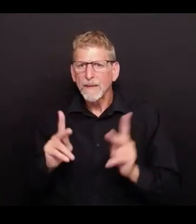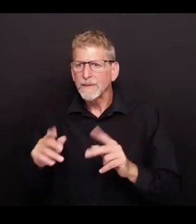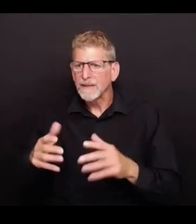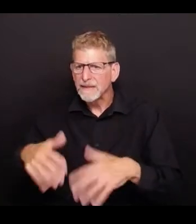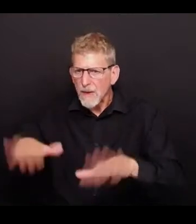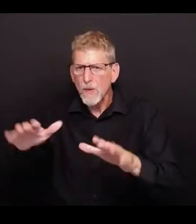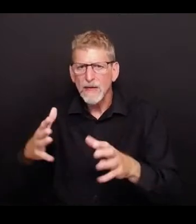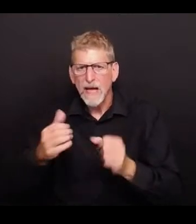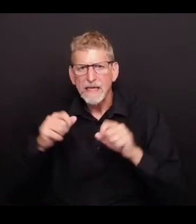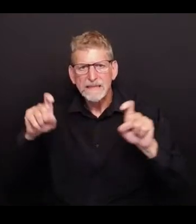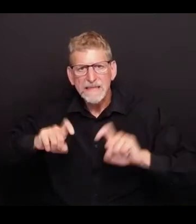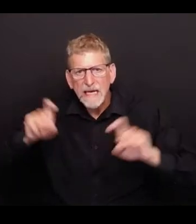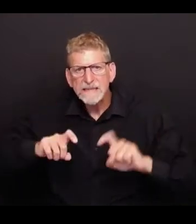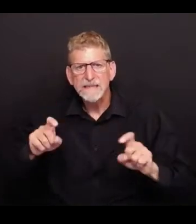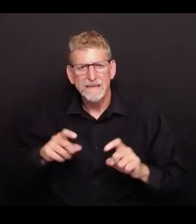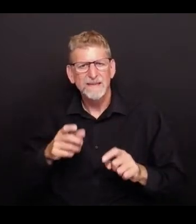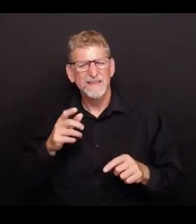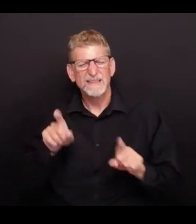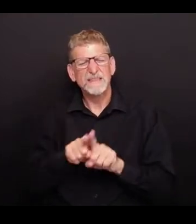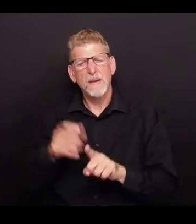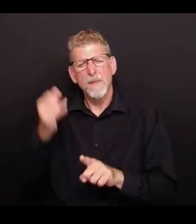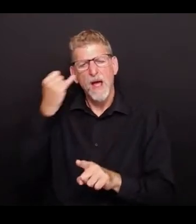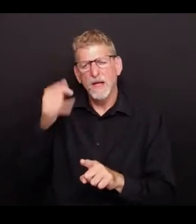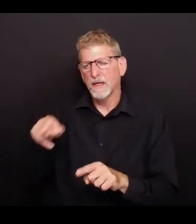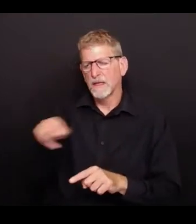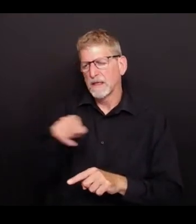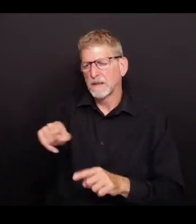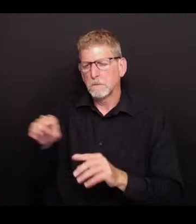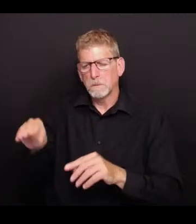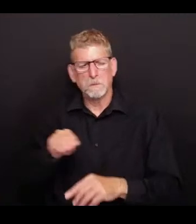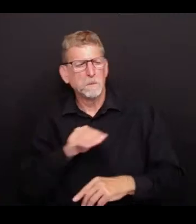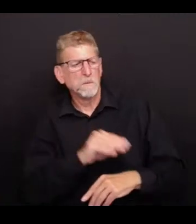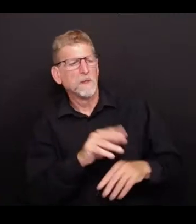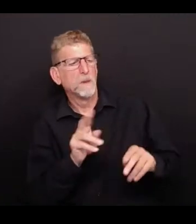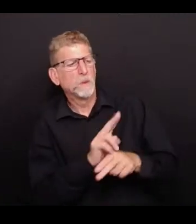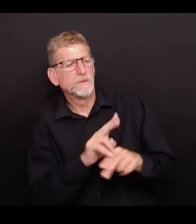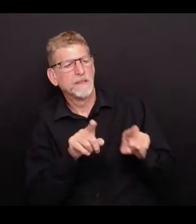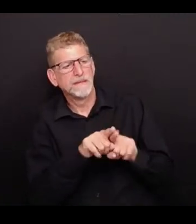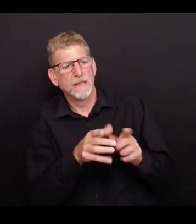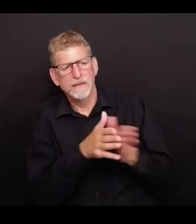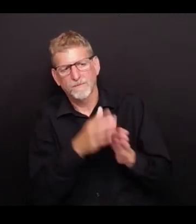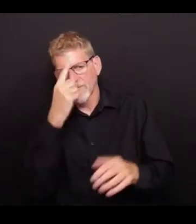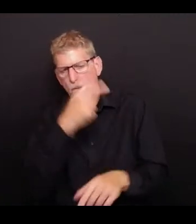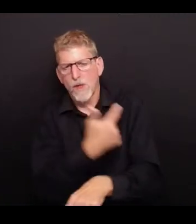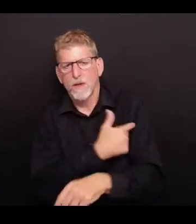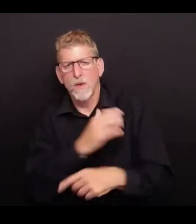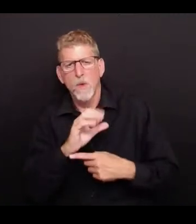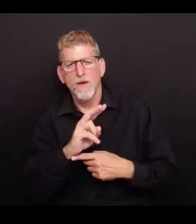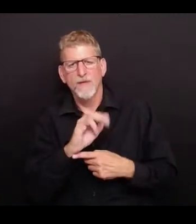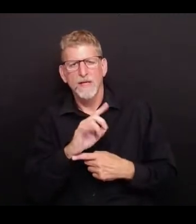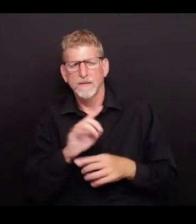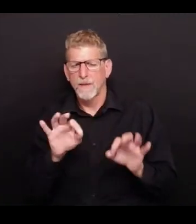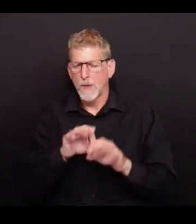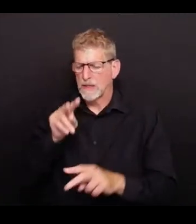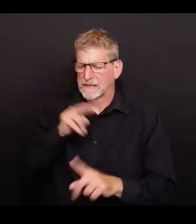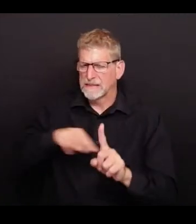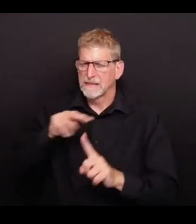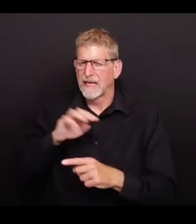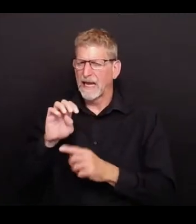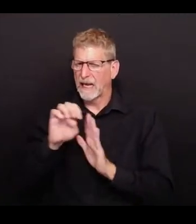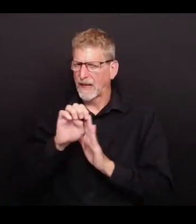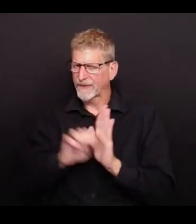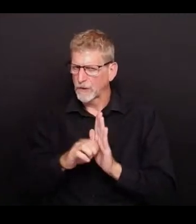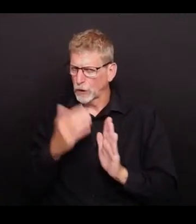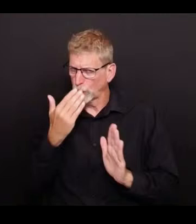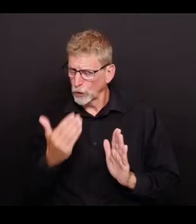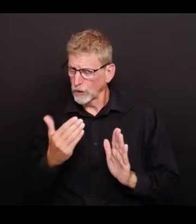evidence-based public health tool that we use and have used. But to your question about the ethics of it, it's important